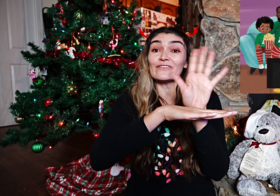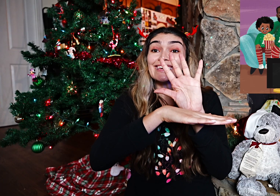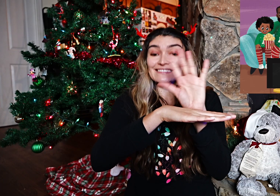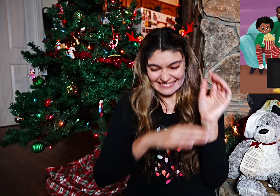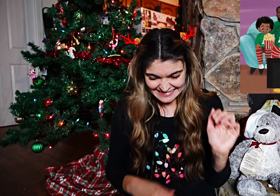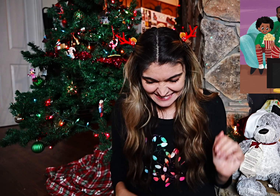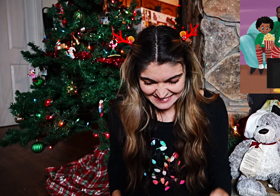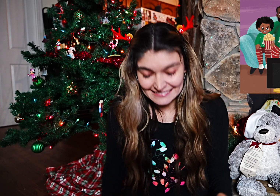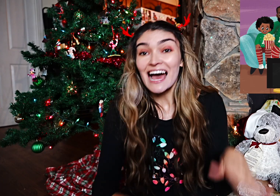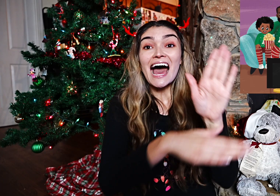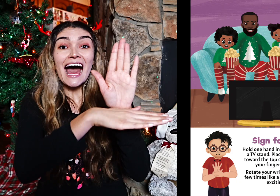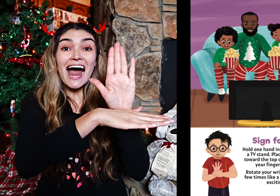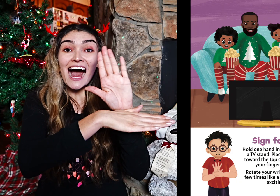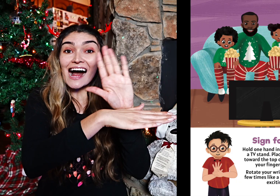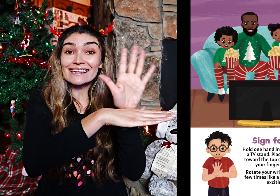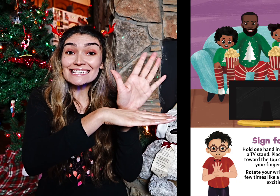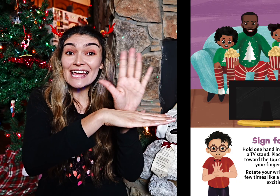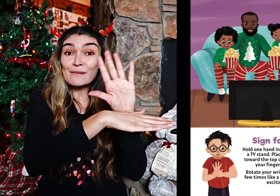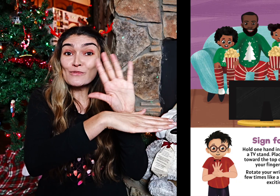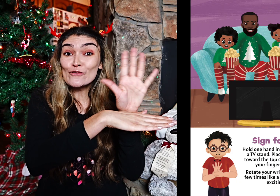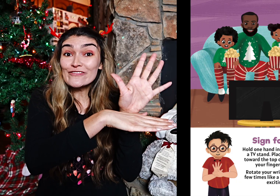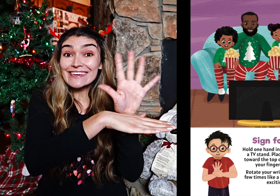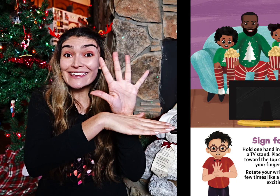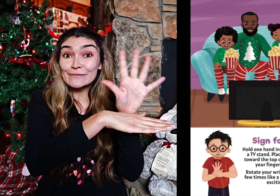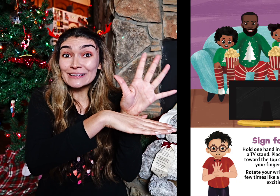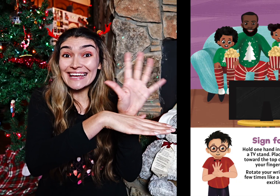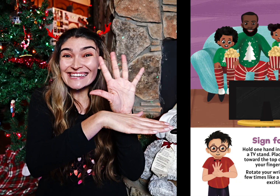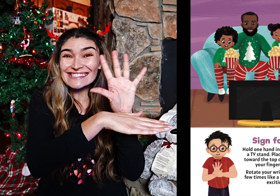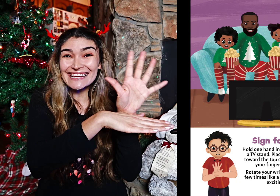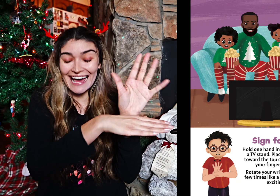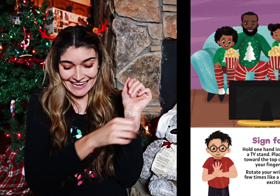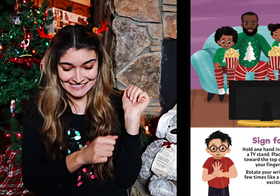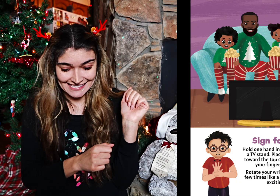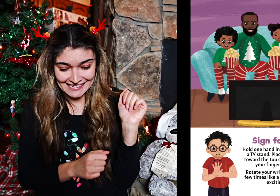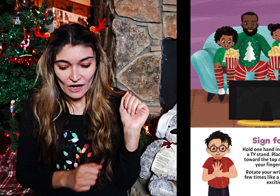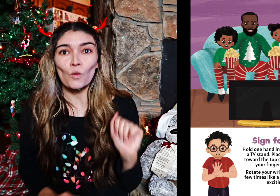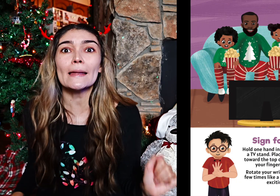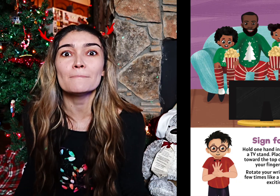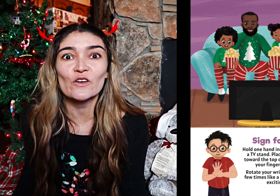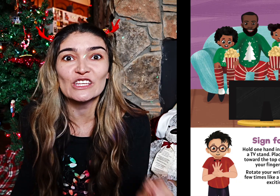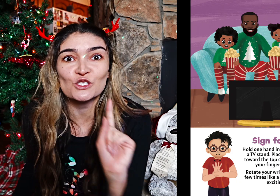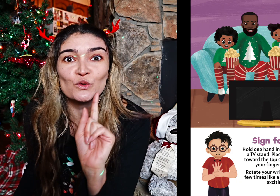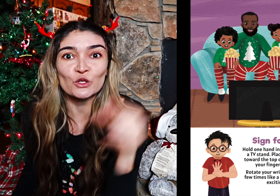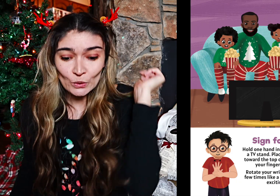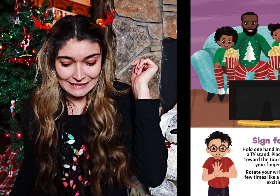Movie. A holiday movie plays tonight. What movies do you